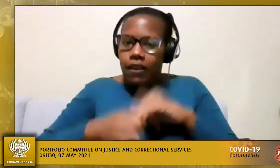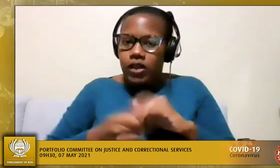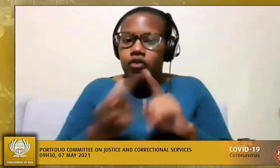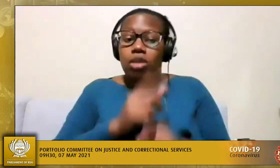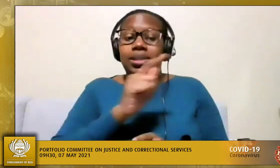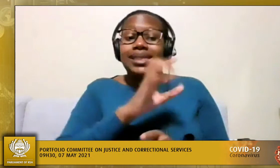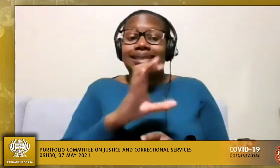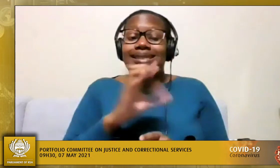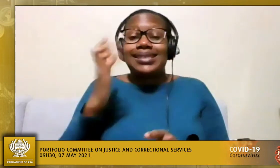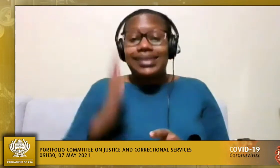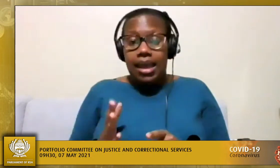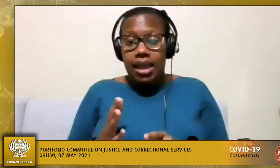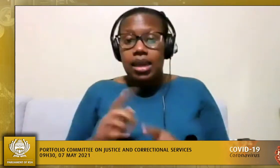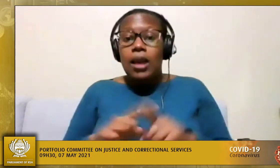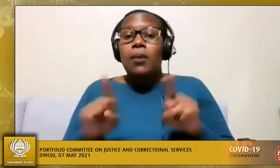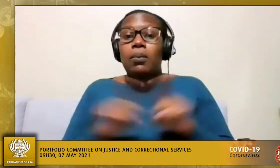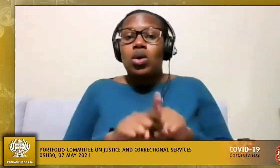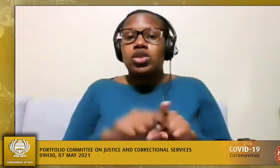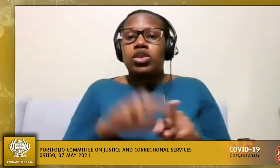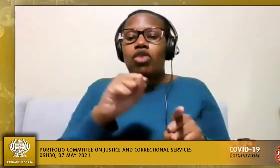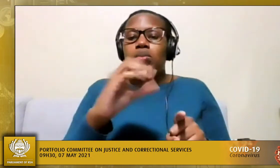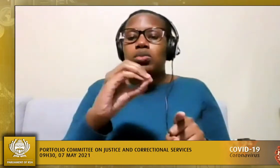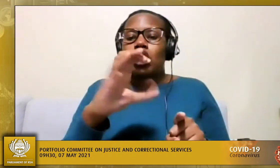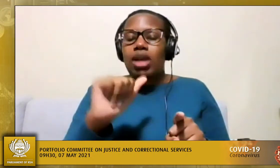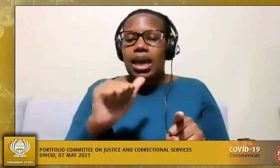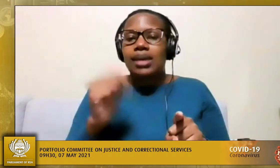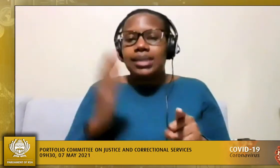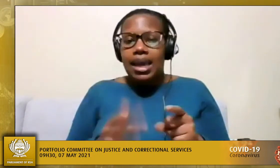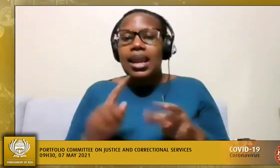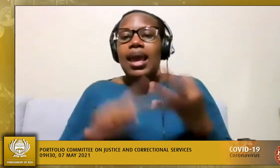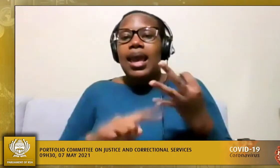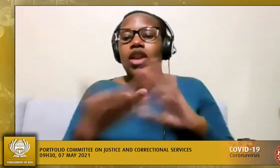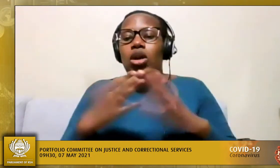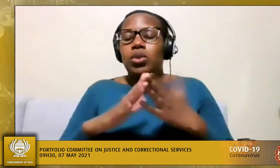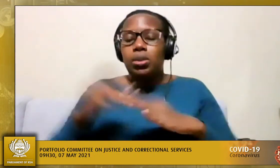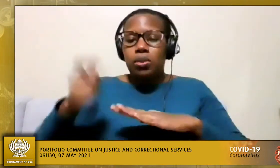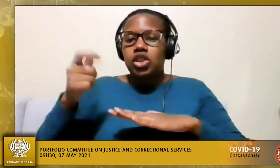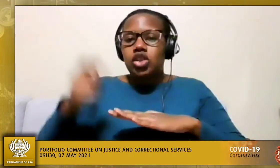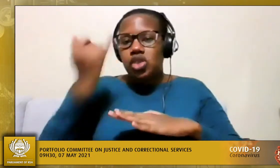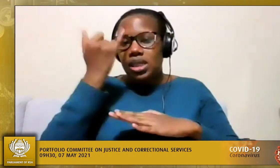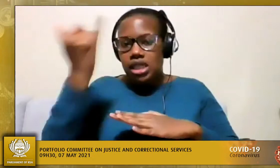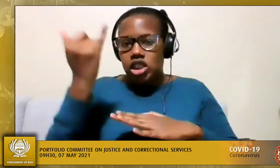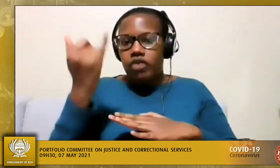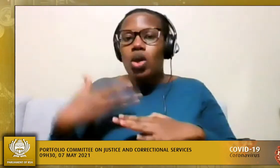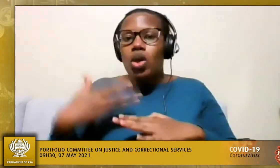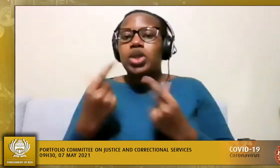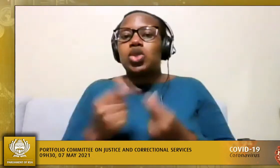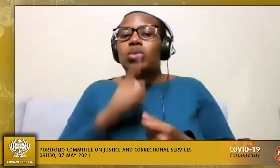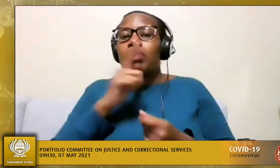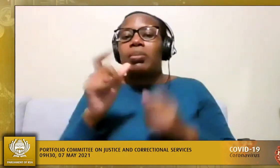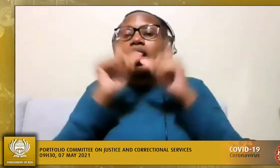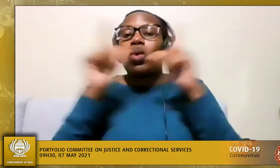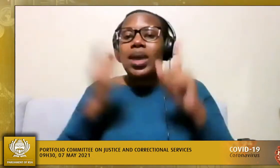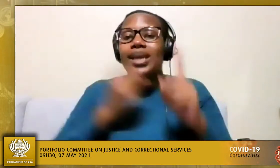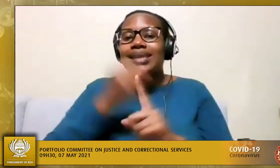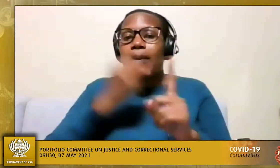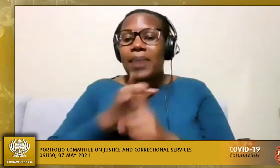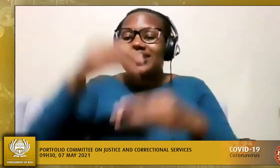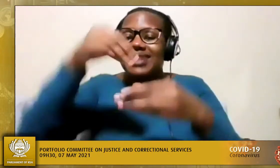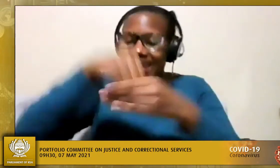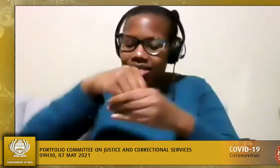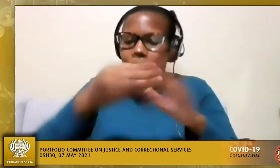sites but also from soccer side and the community prosecution initiative to have public awareness campaigns in the